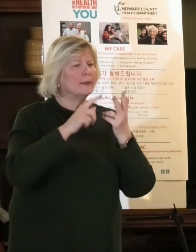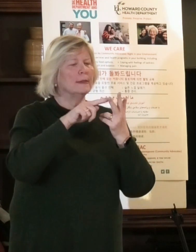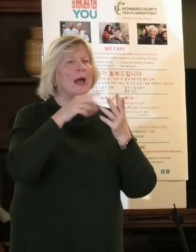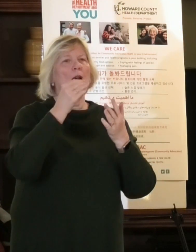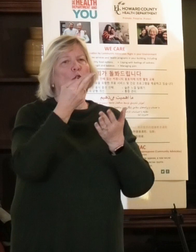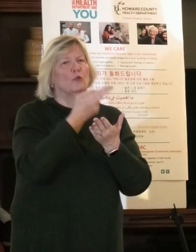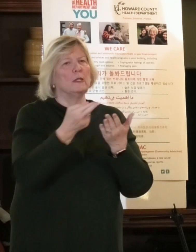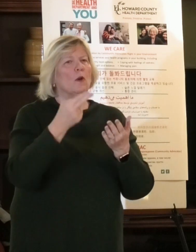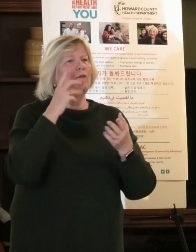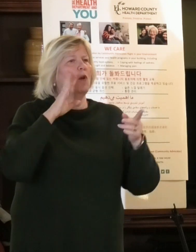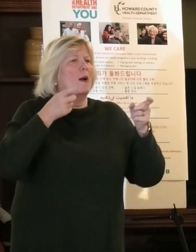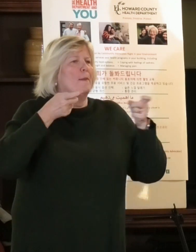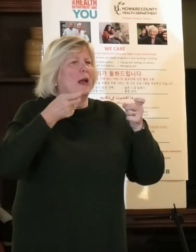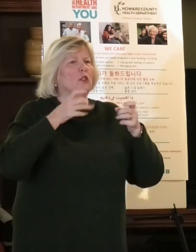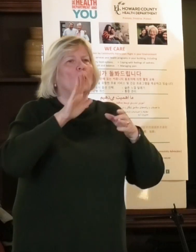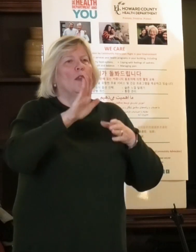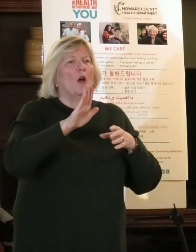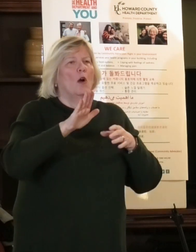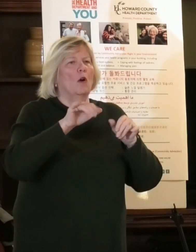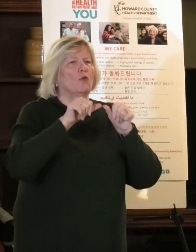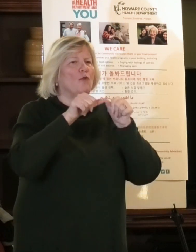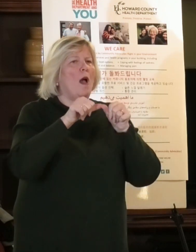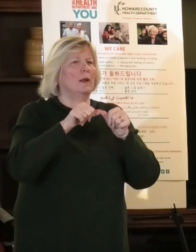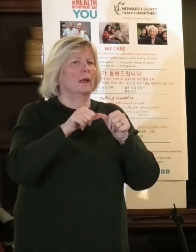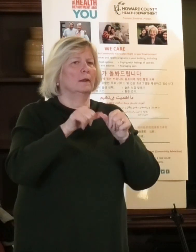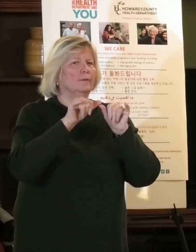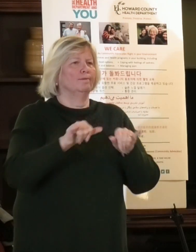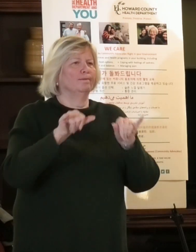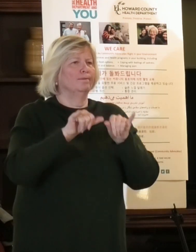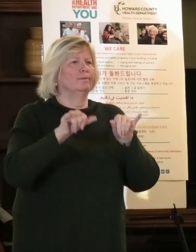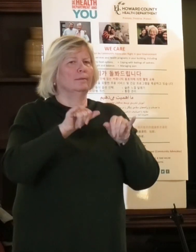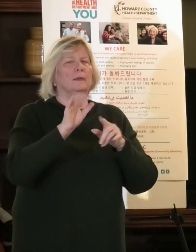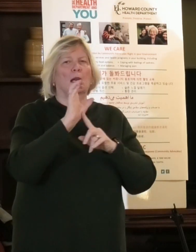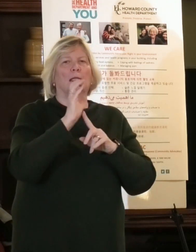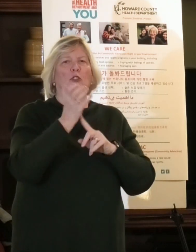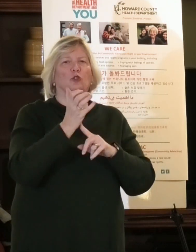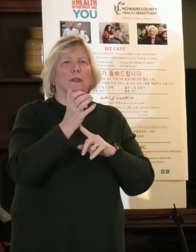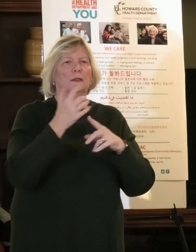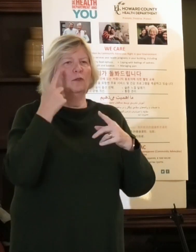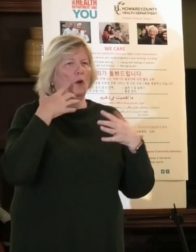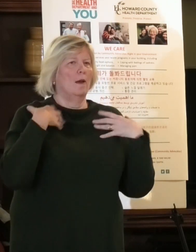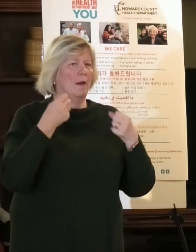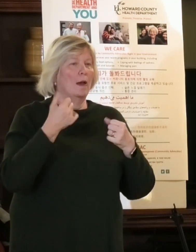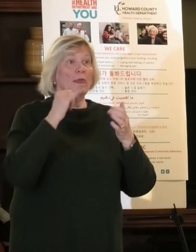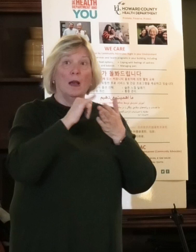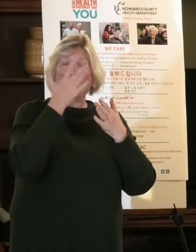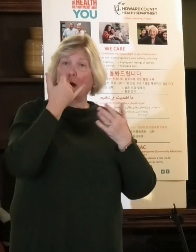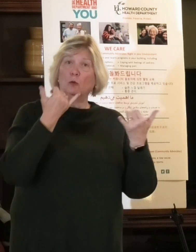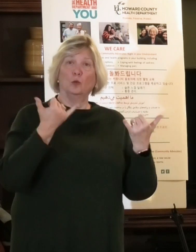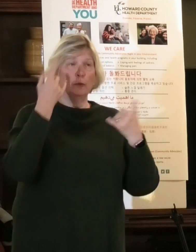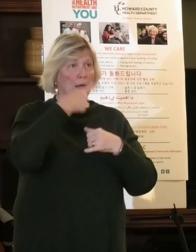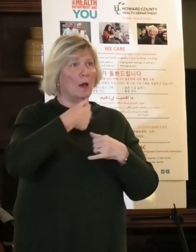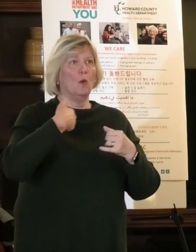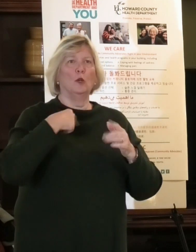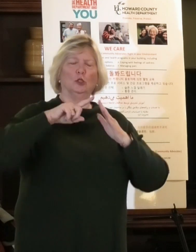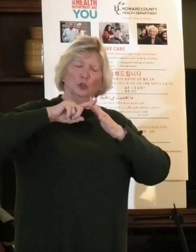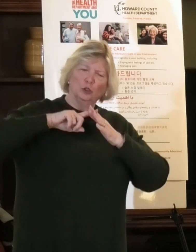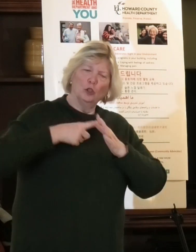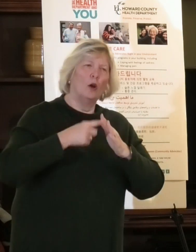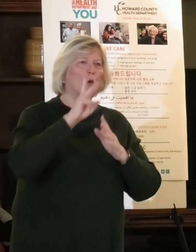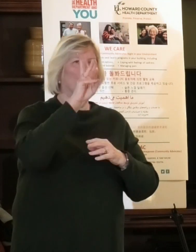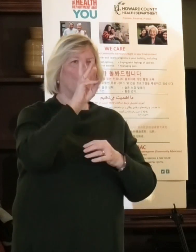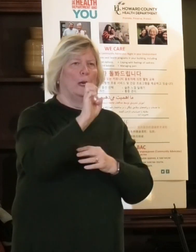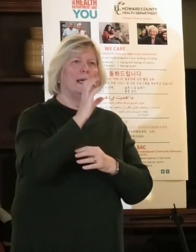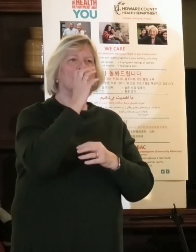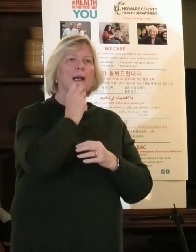for managing chronic conditions. And that's why today we are launching the We Care